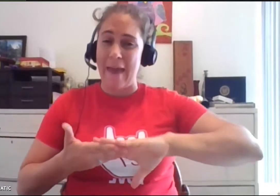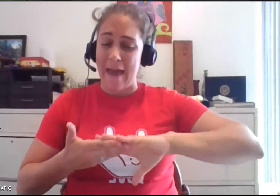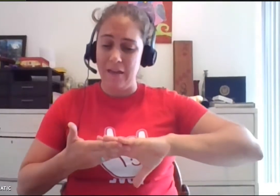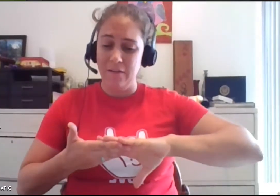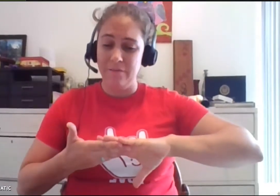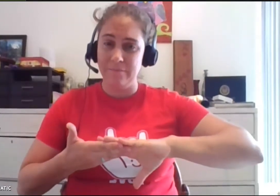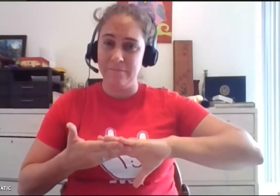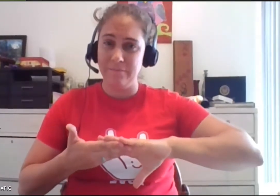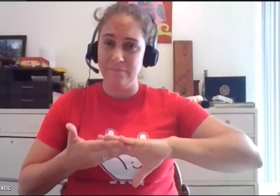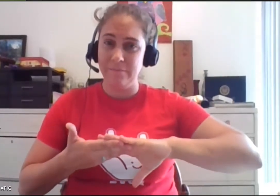Bad.